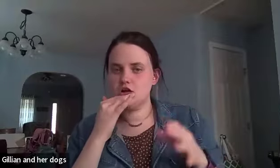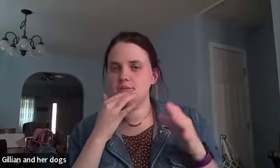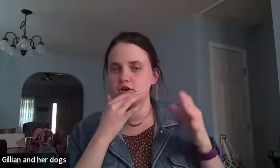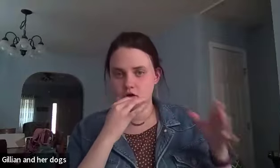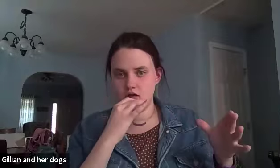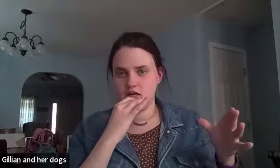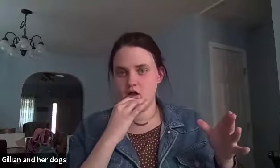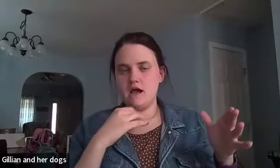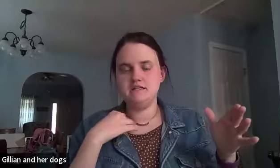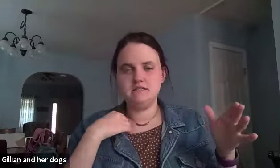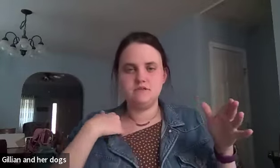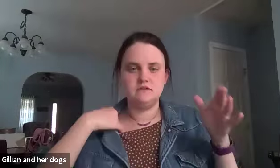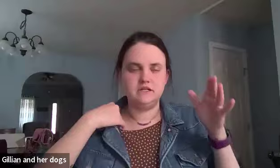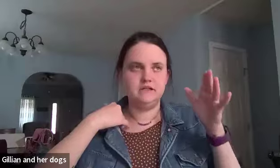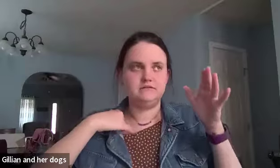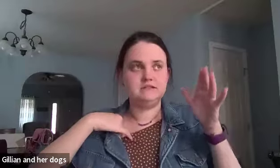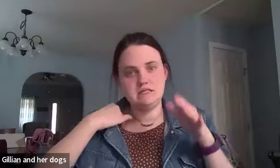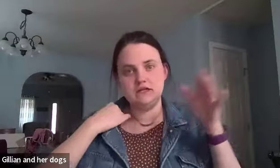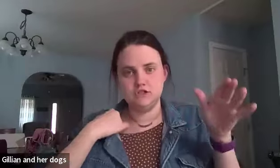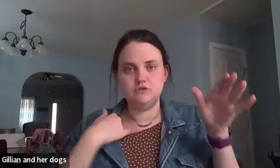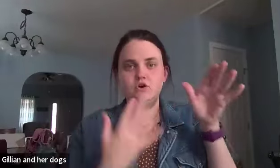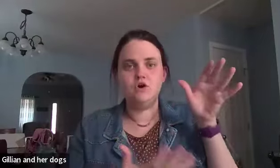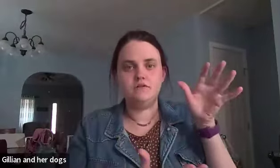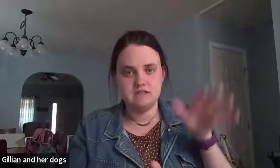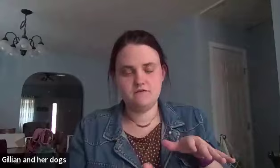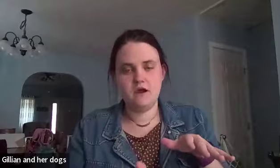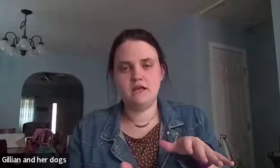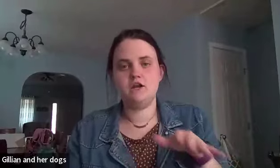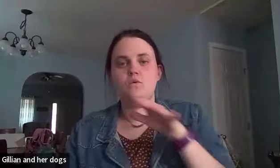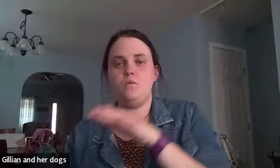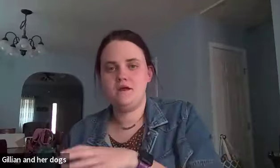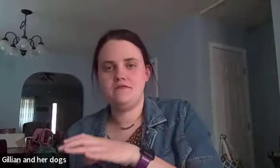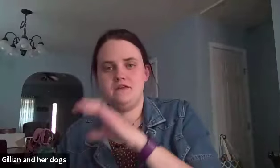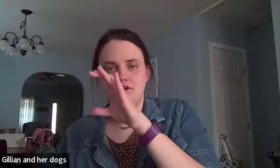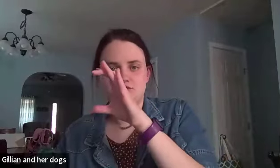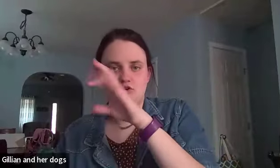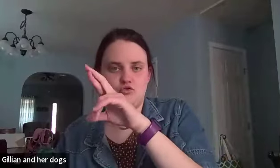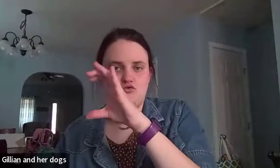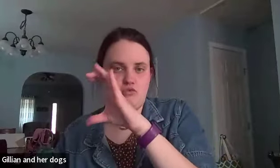talking about a crocodile, I typically see and do the sign for alligator with then fingerspell